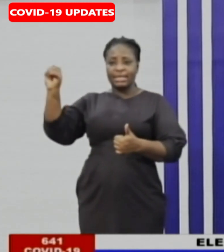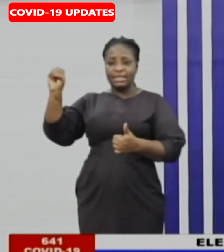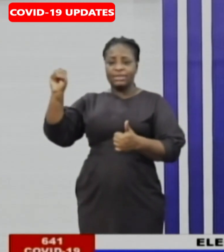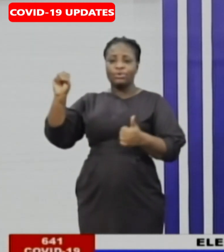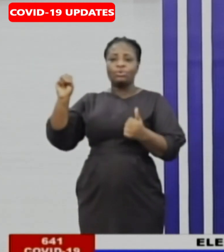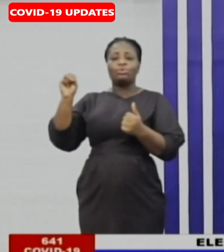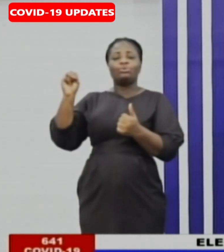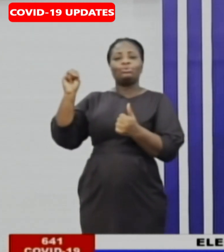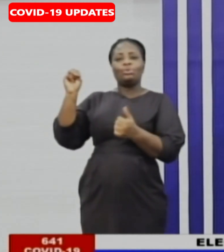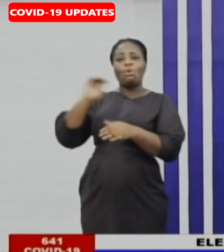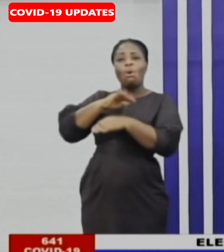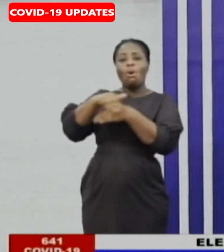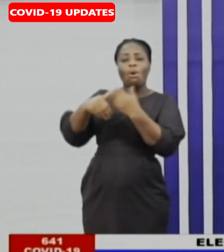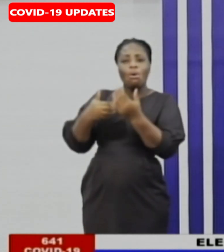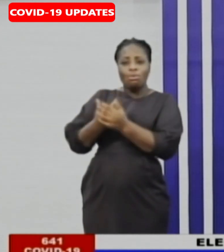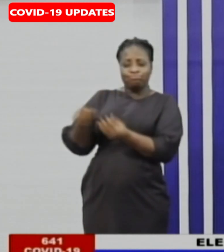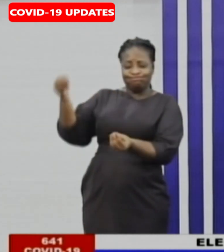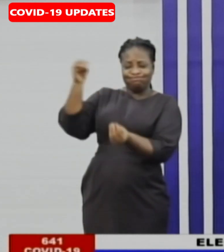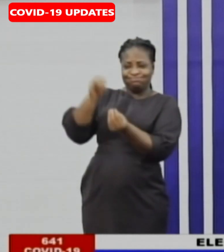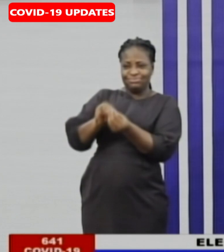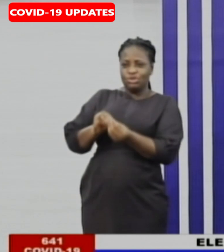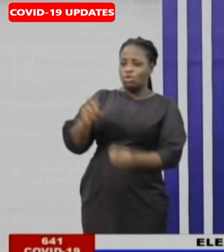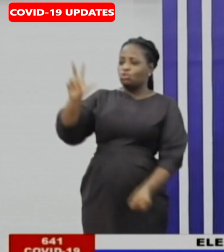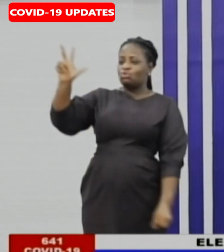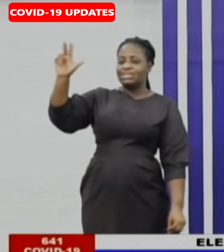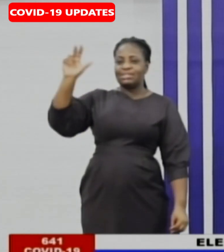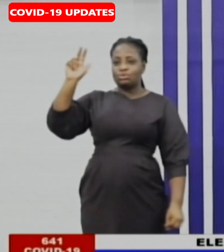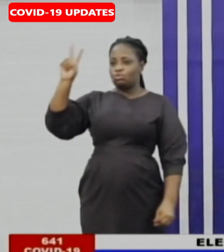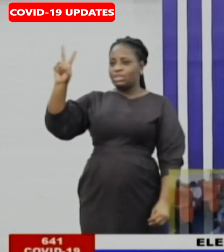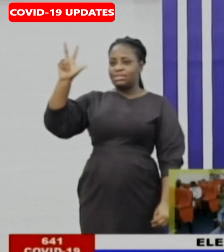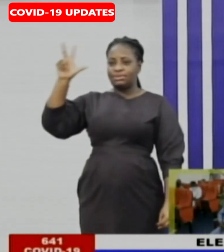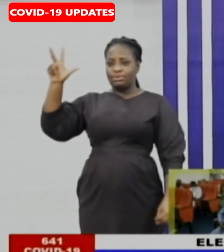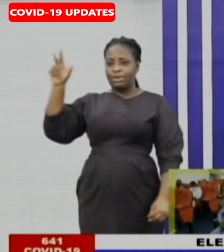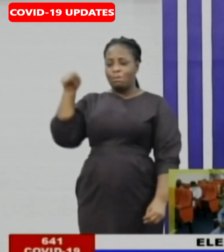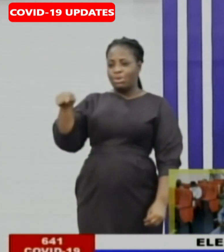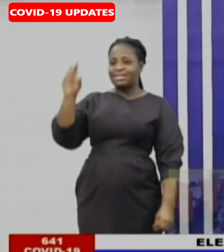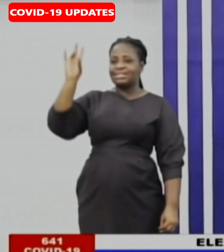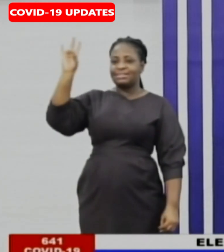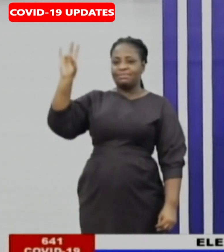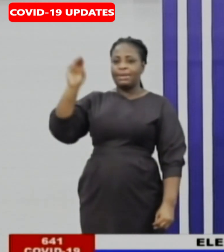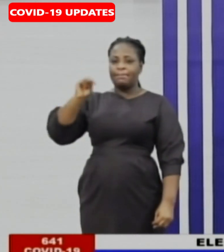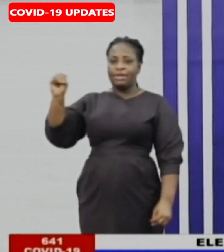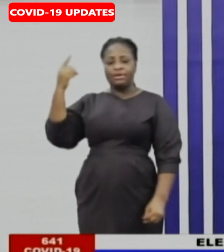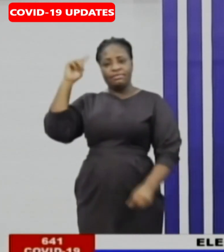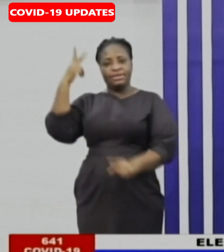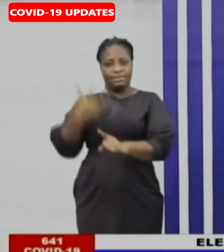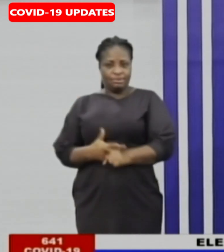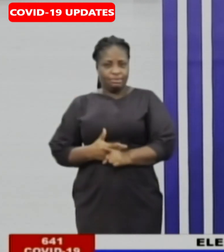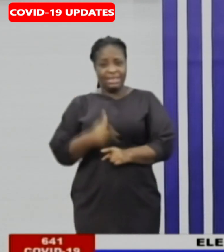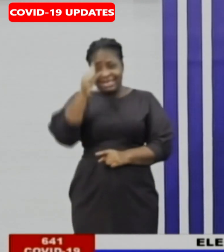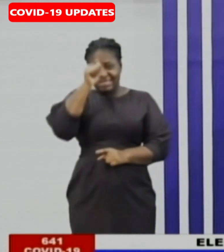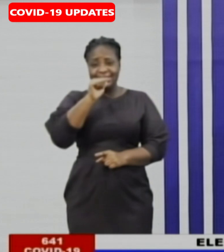month, or a total of 23.7 million for the 3 months. Ladies and